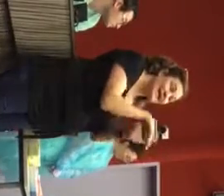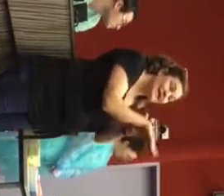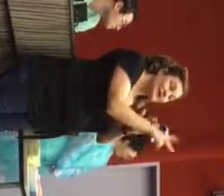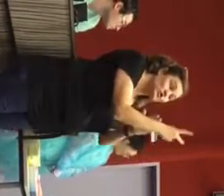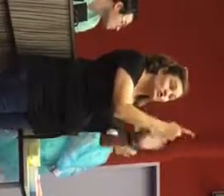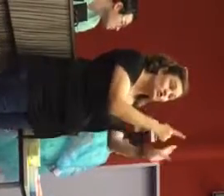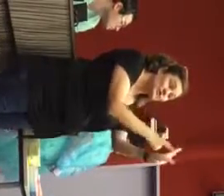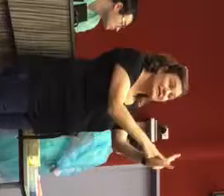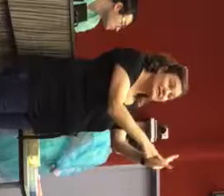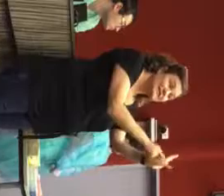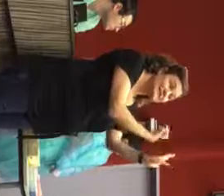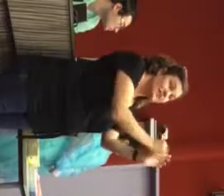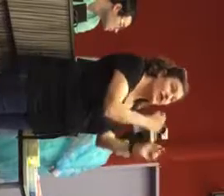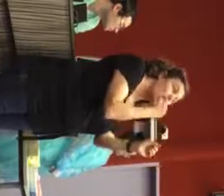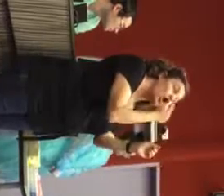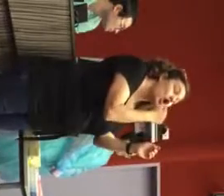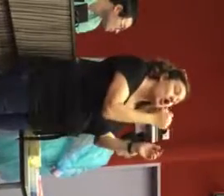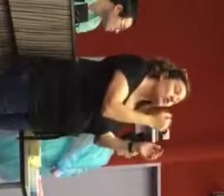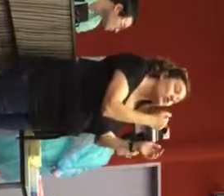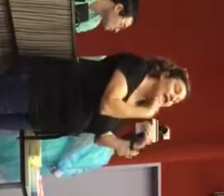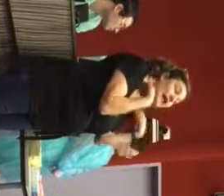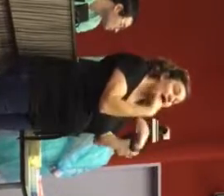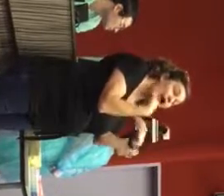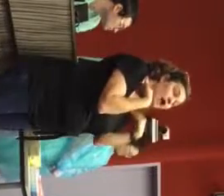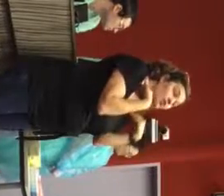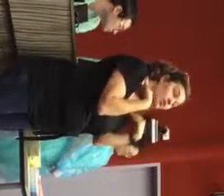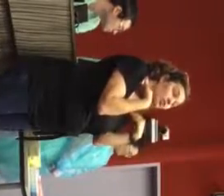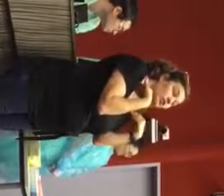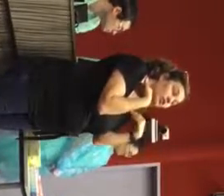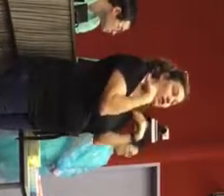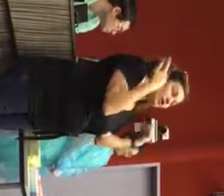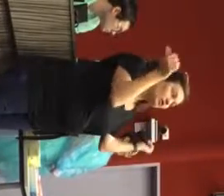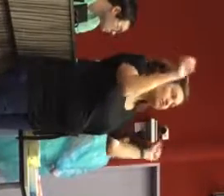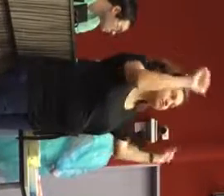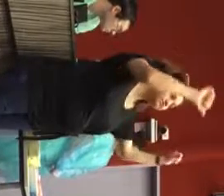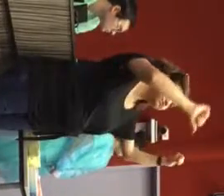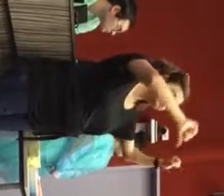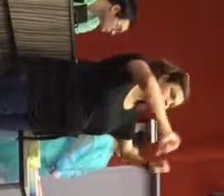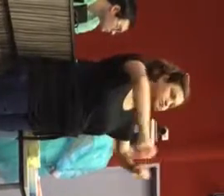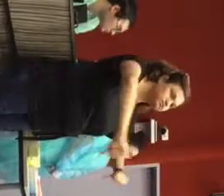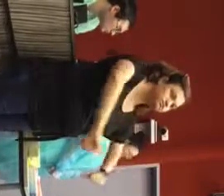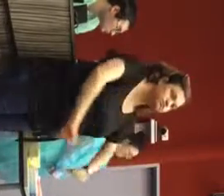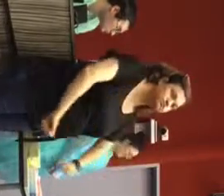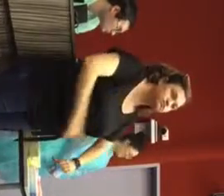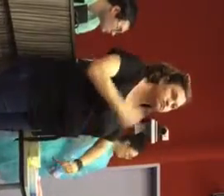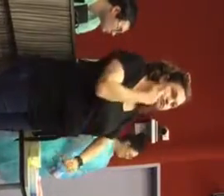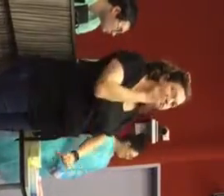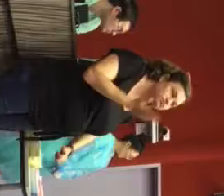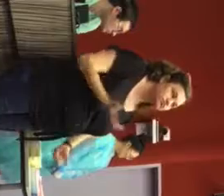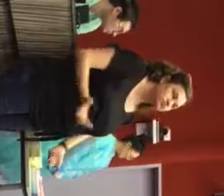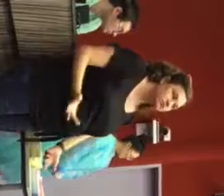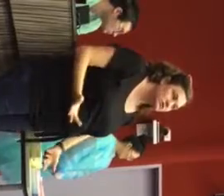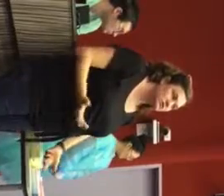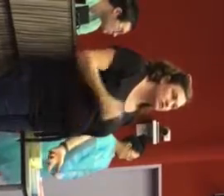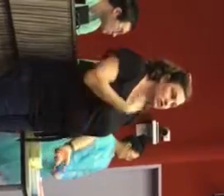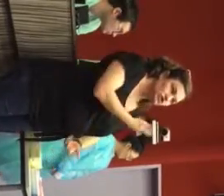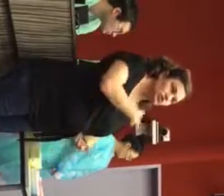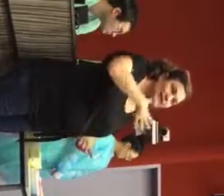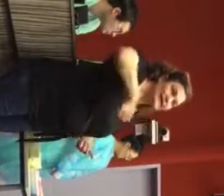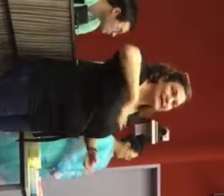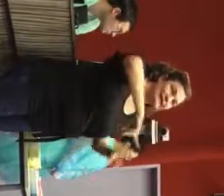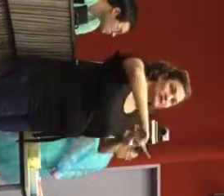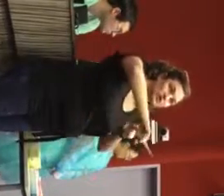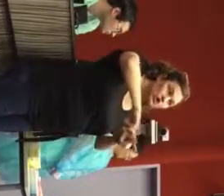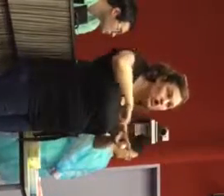deteriorated markedly in that time because of lack of care and lack of control. So I think one of the messages that comes out of this, or should come out of this, is that it is a